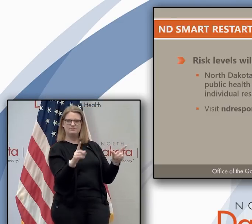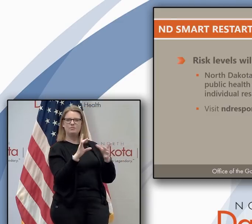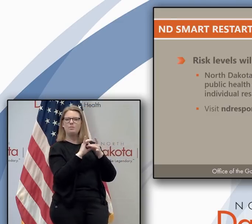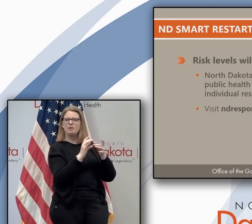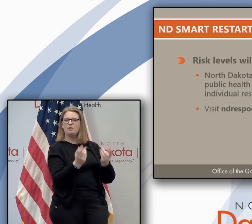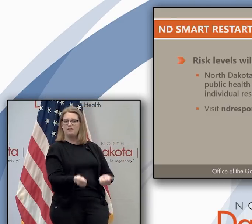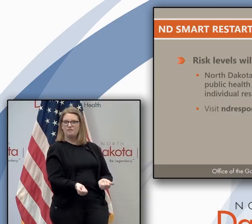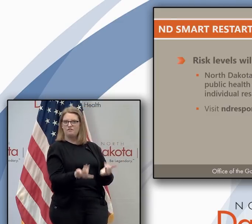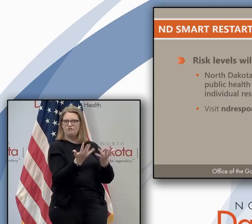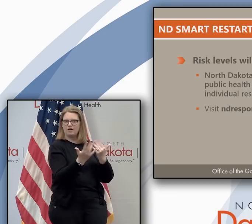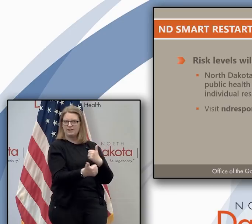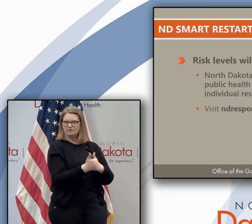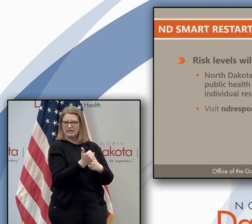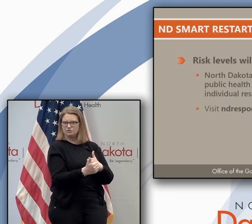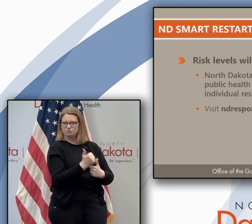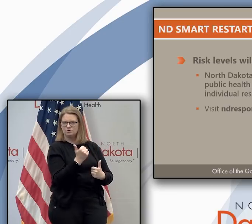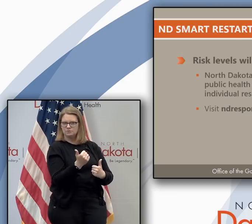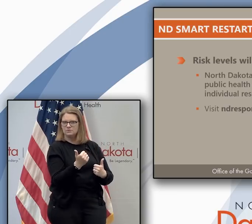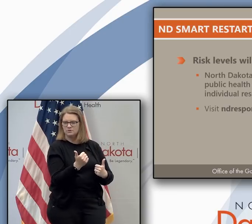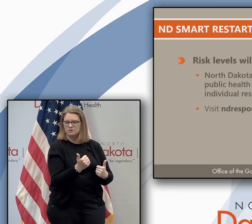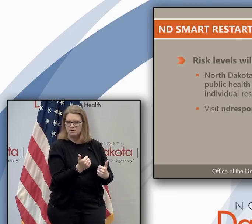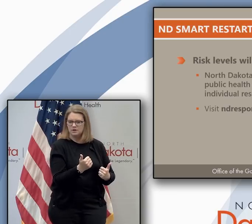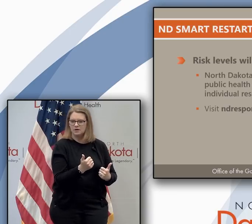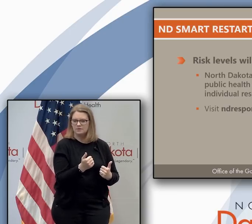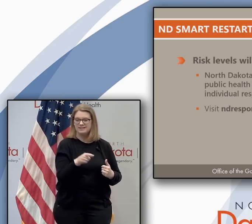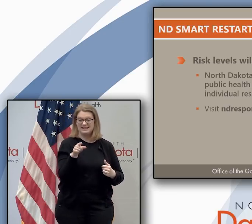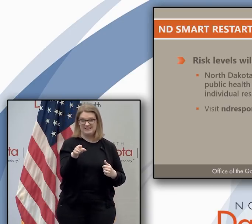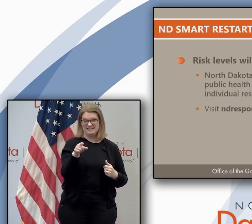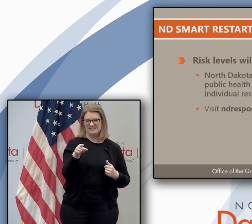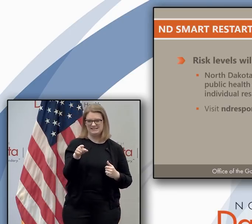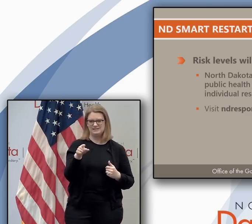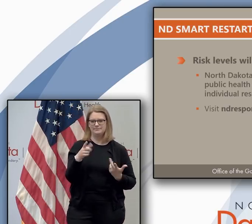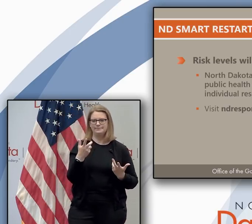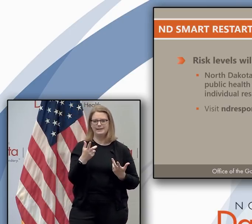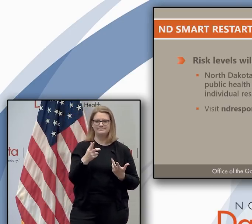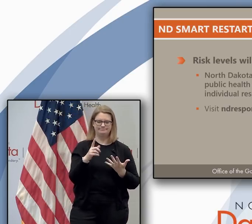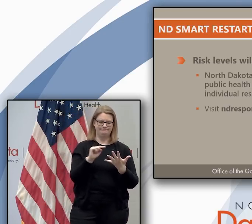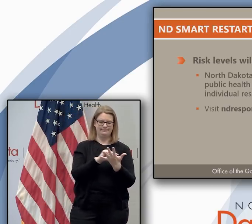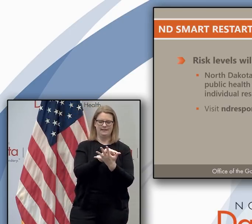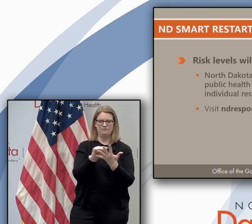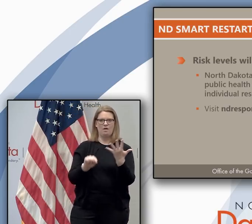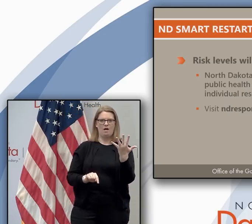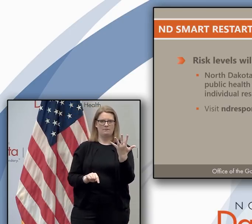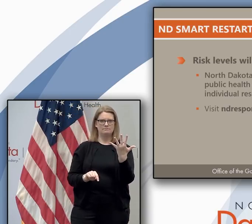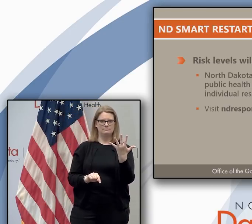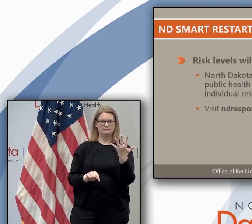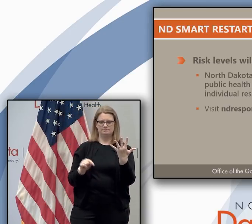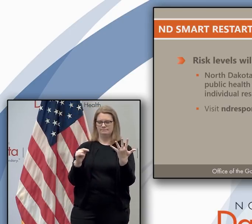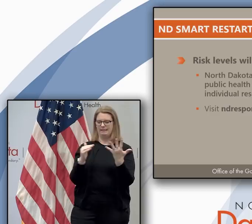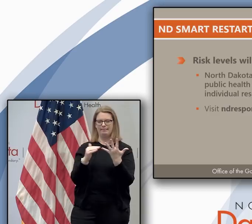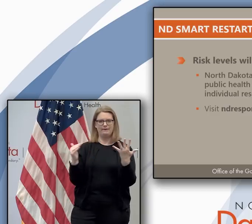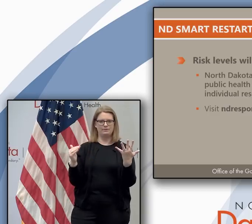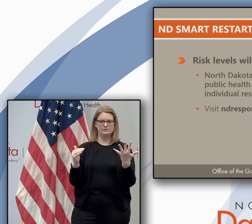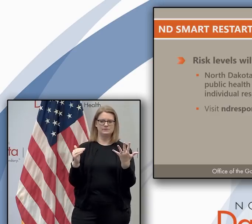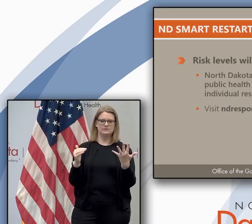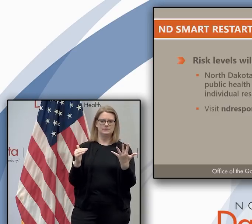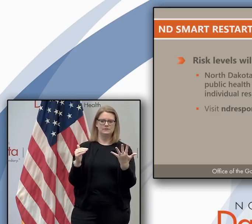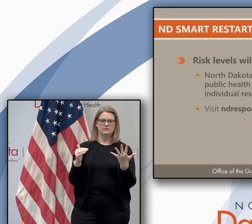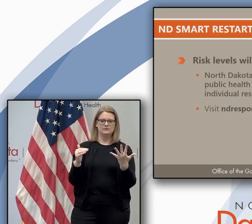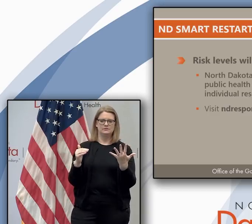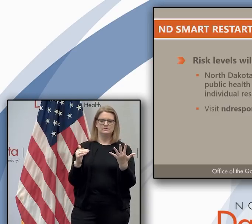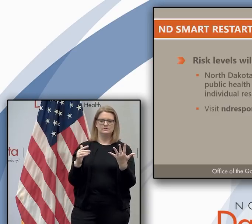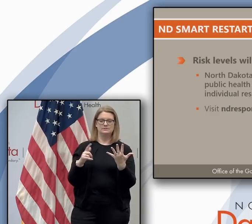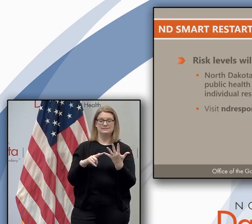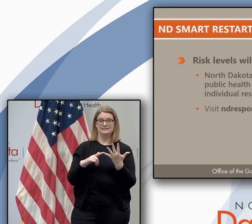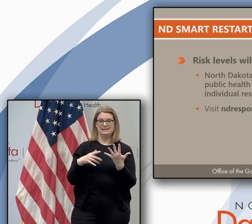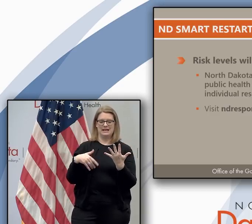danger. And what we're have here on this sort of 5 level, we've got the critical,